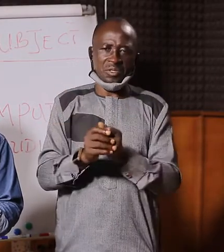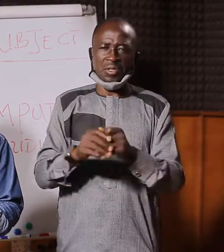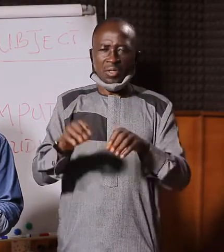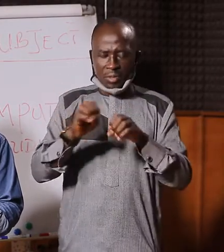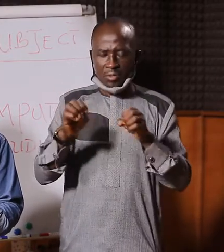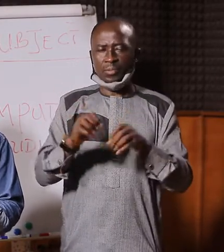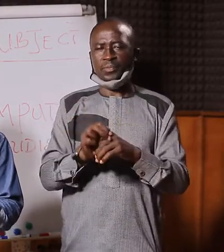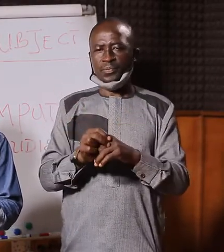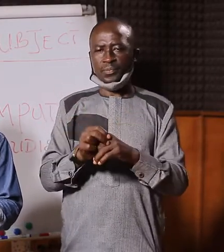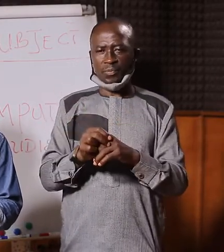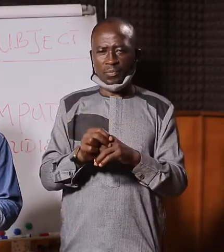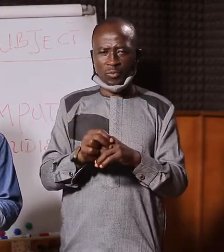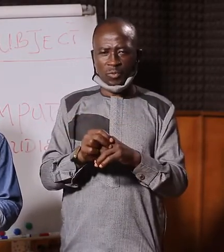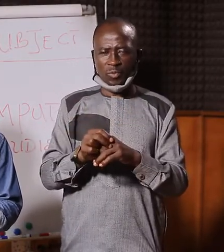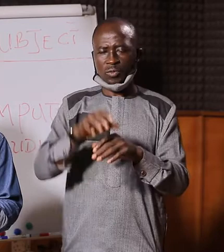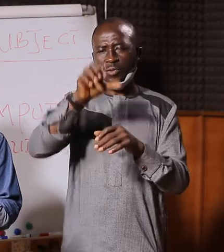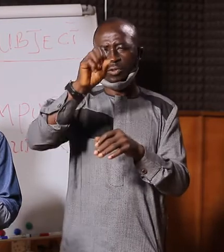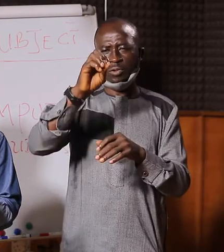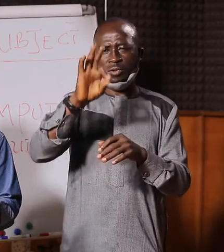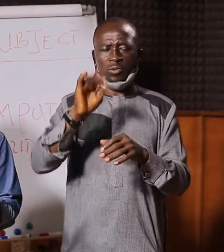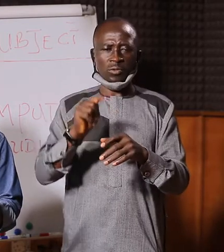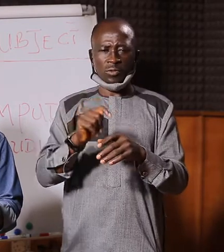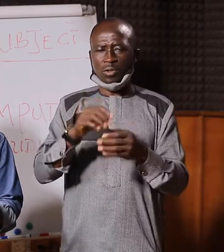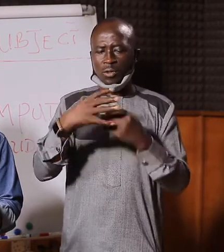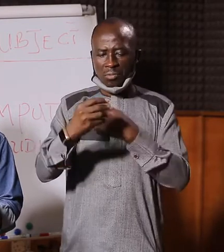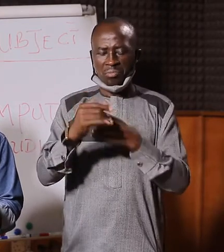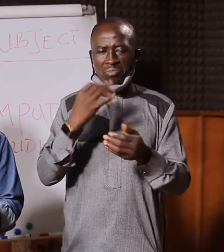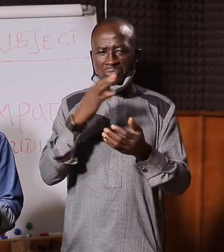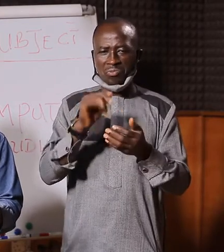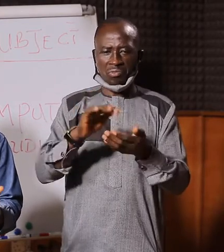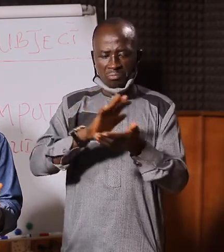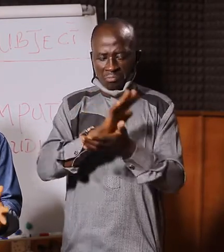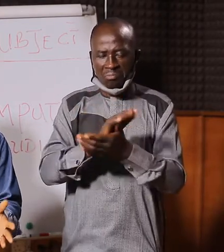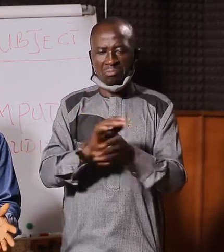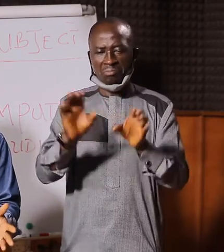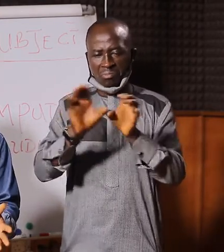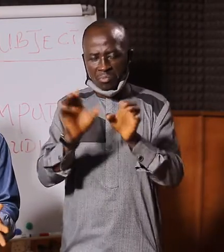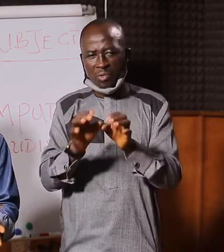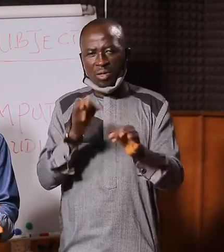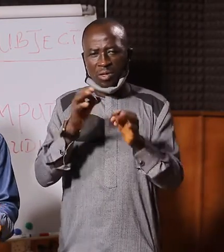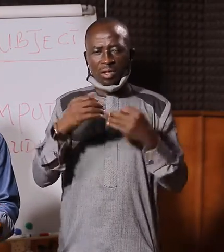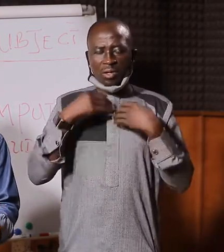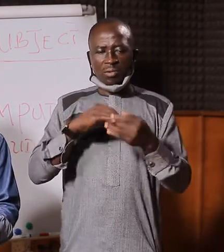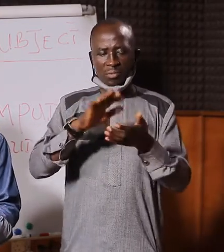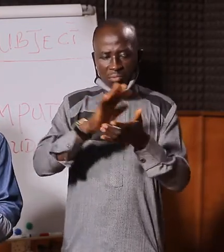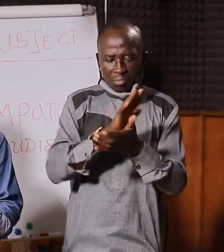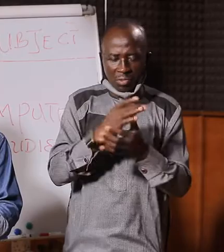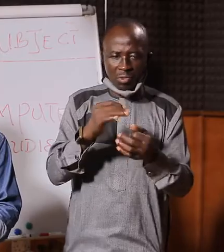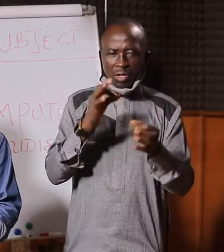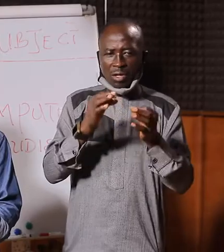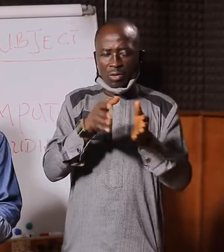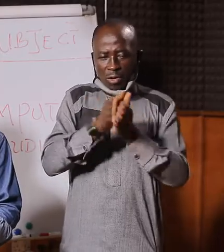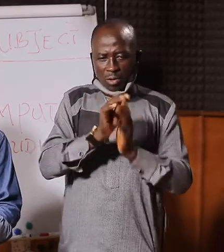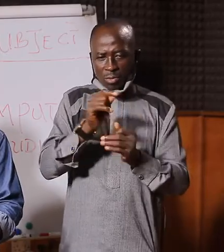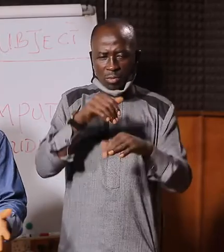electronic copies. So soft copies of possibly your documents. If you only have the hard and you're being required to send the